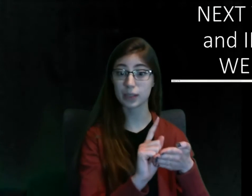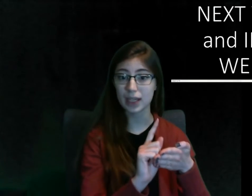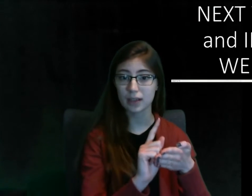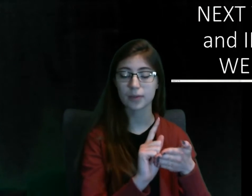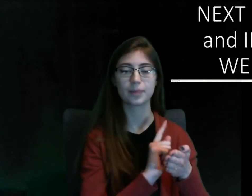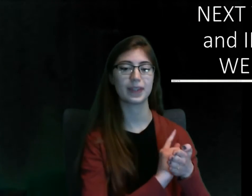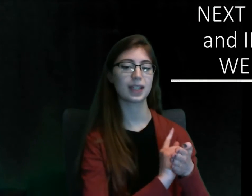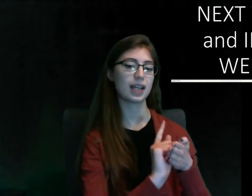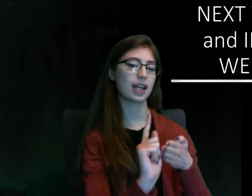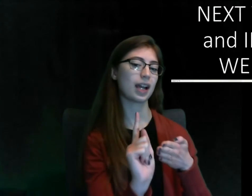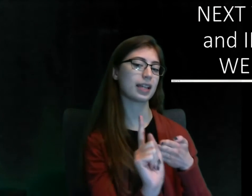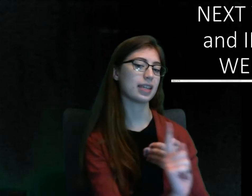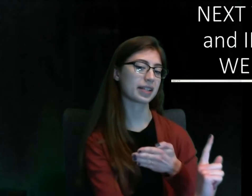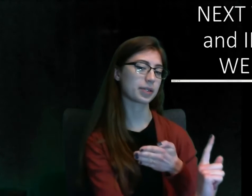week, next week,